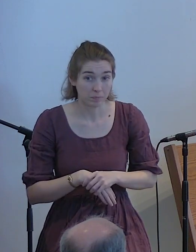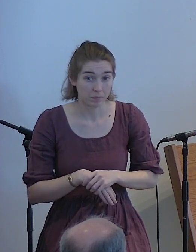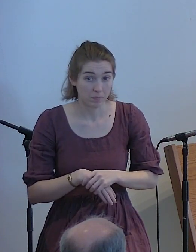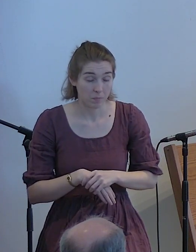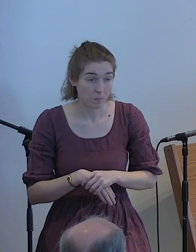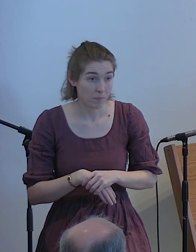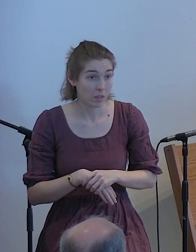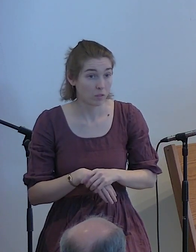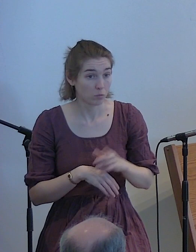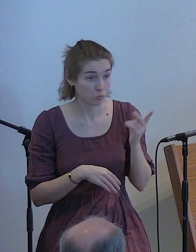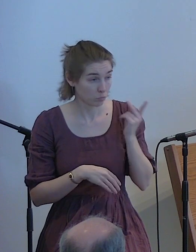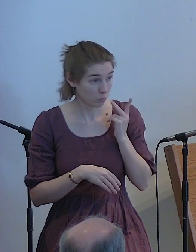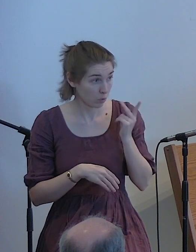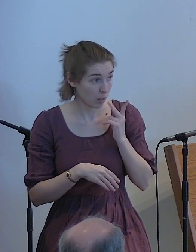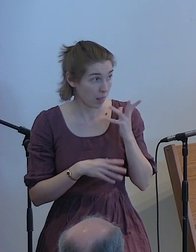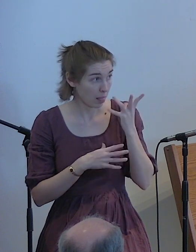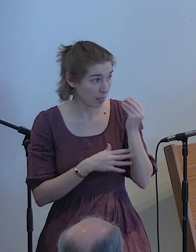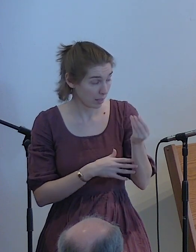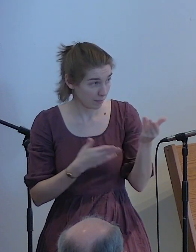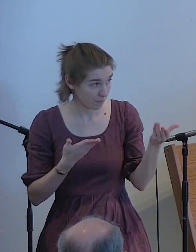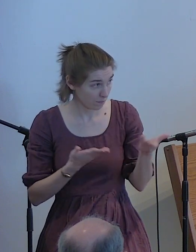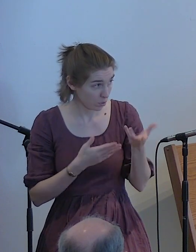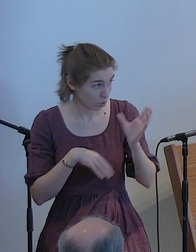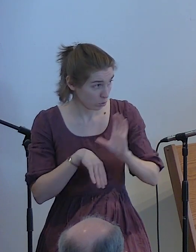So as Raoul and Savannah leave our place,